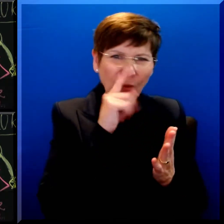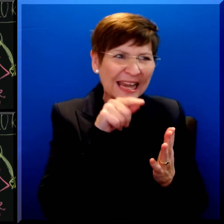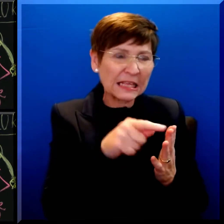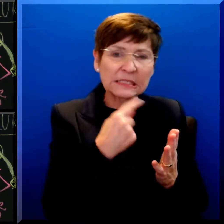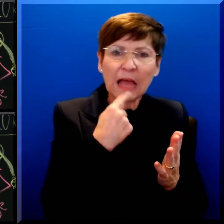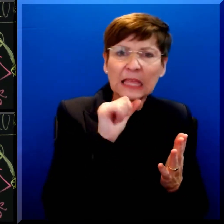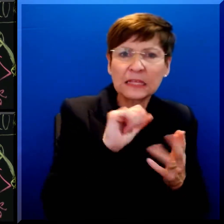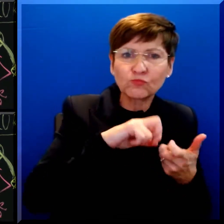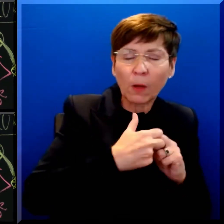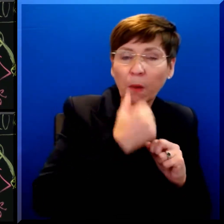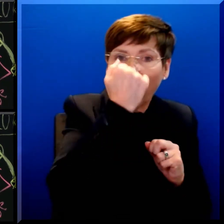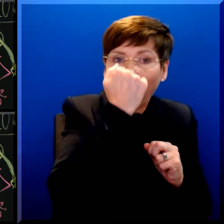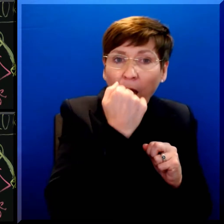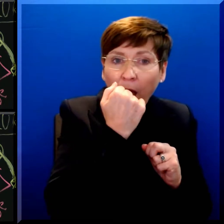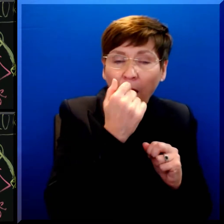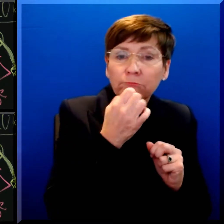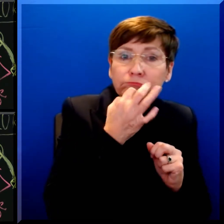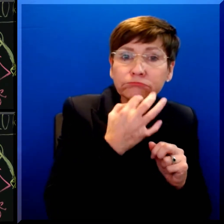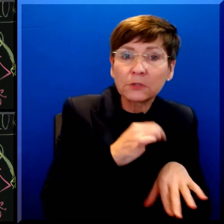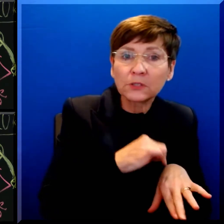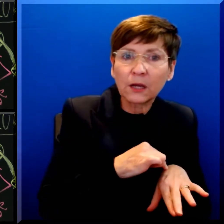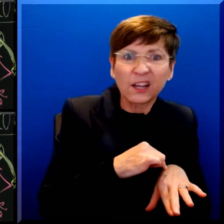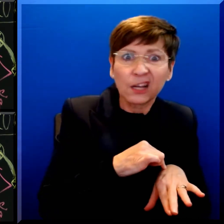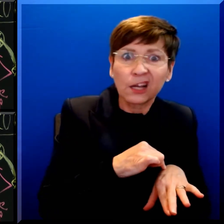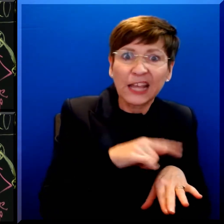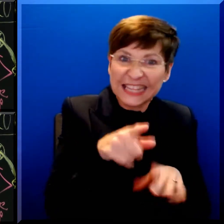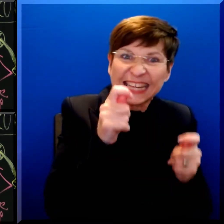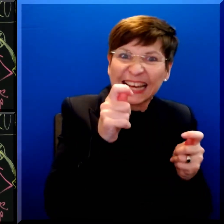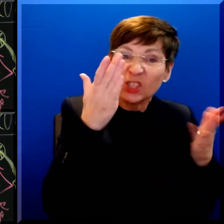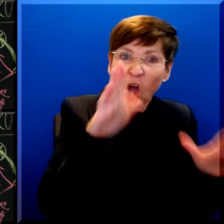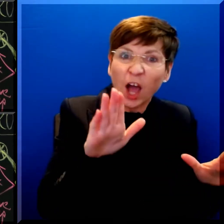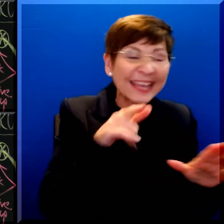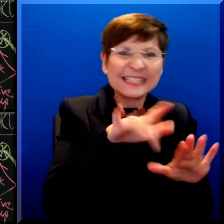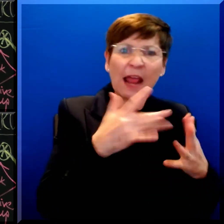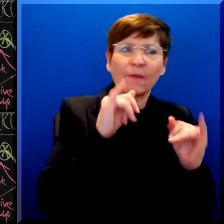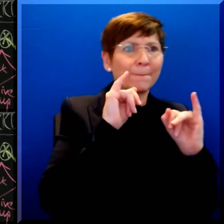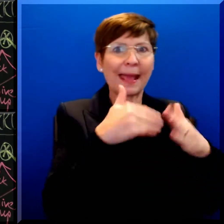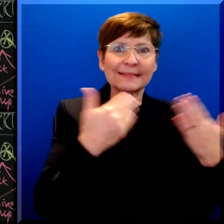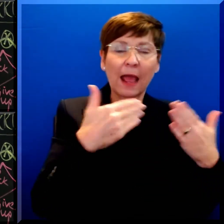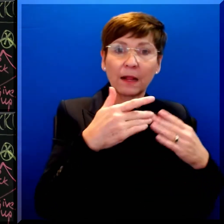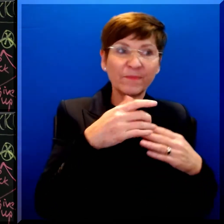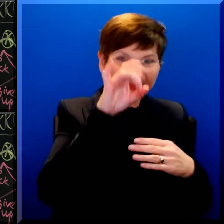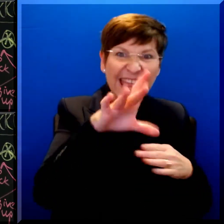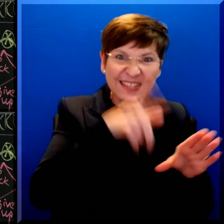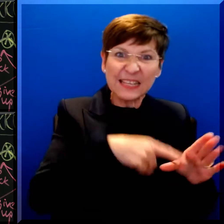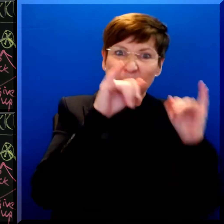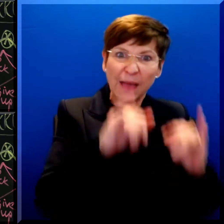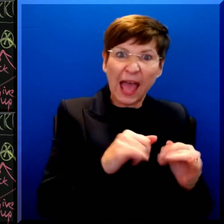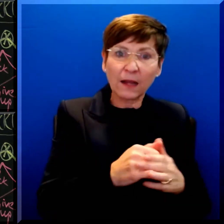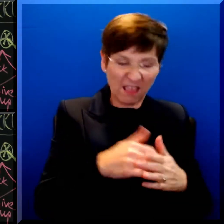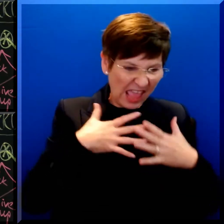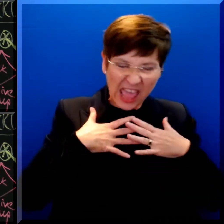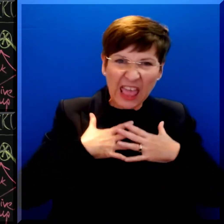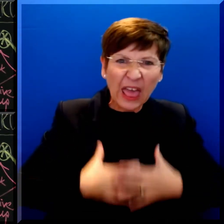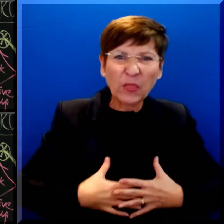say light and momentary? Brother almost died. Paul didn't have a bad day. He had a bad decade. His